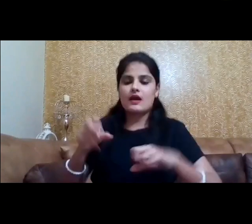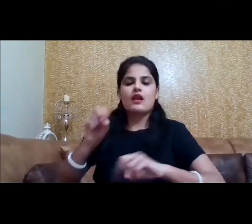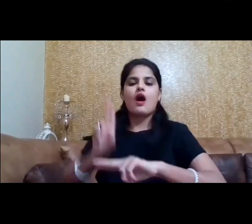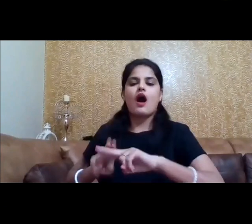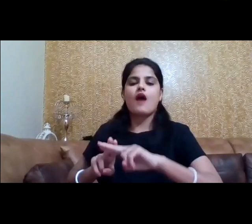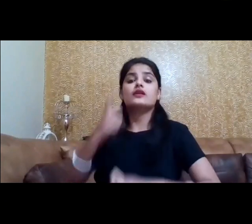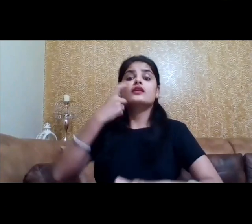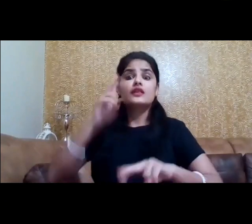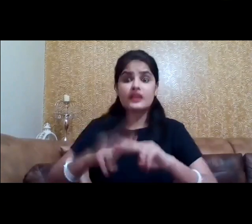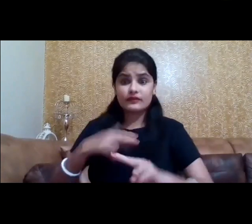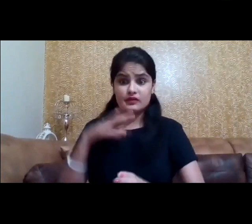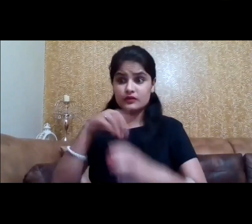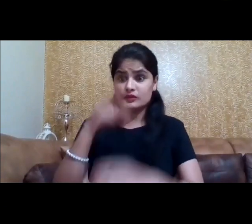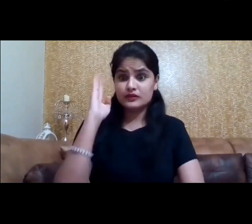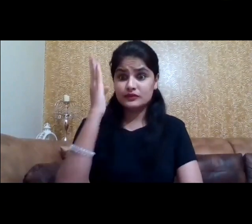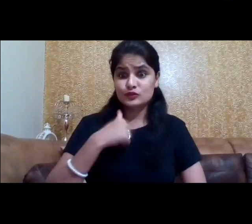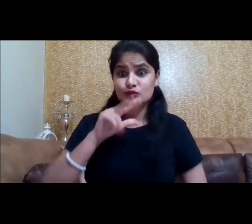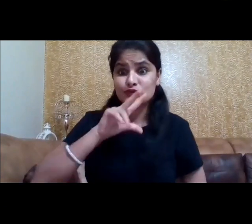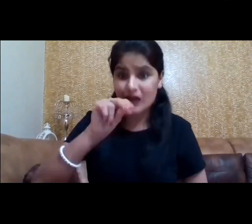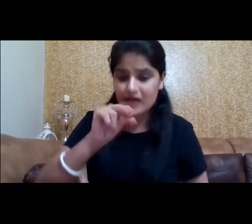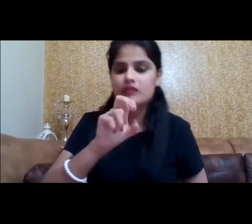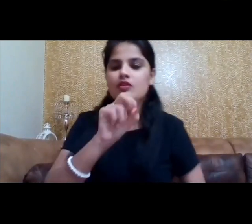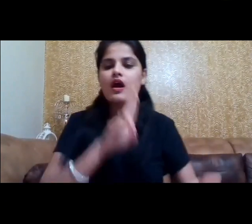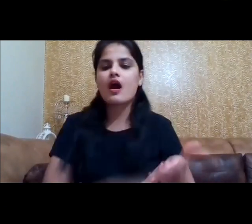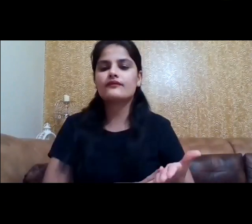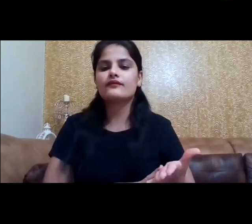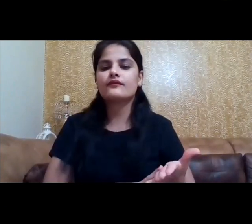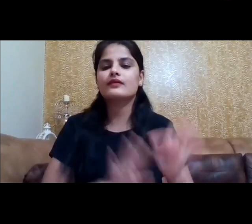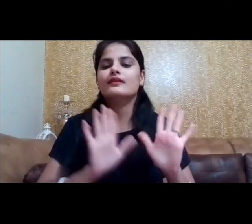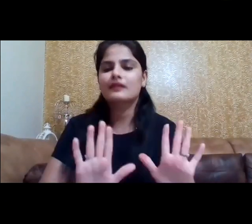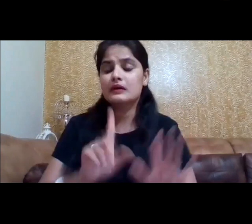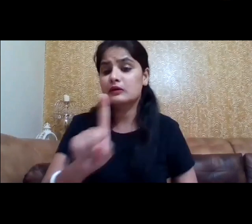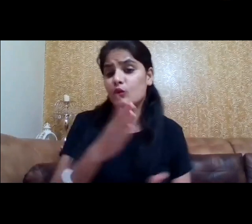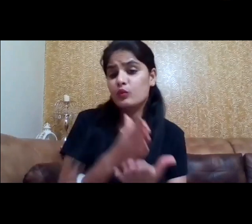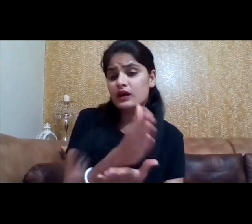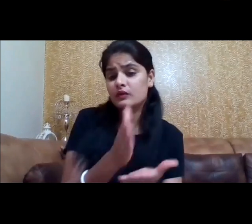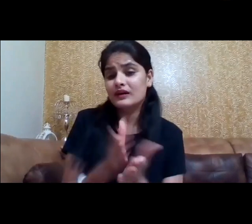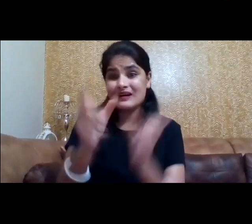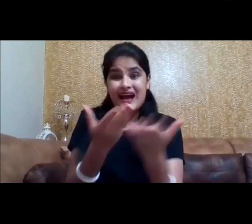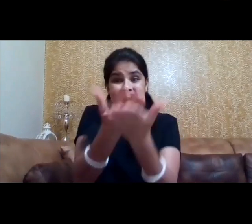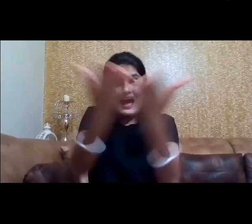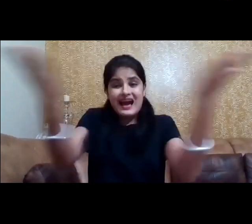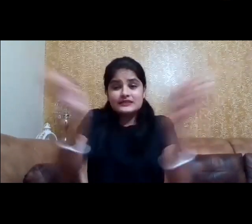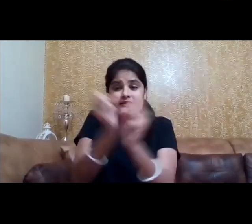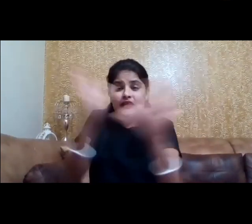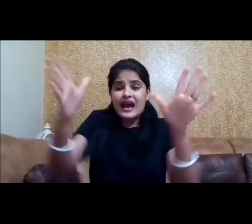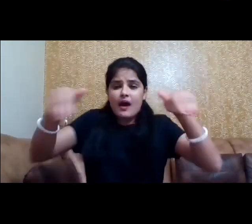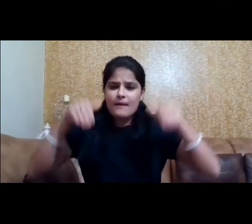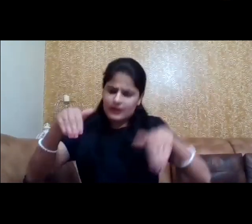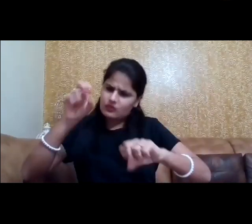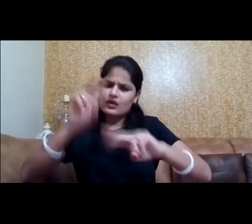disturbances, and it's going to get confusing to understand what the interpreter is saying. So please have your mics on